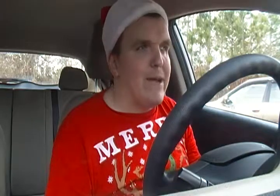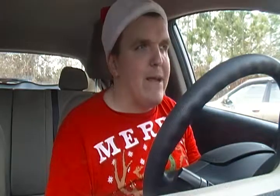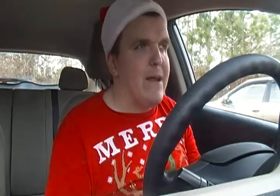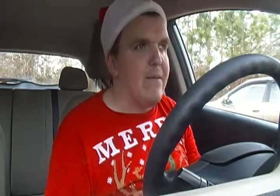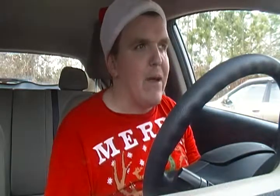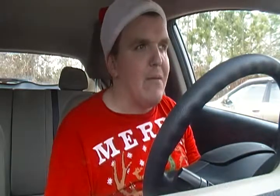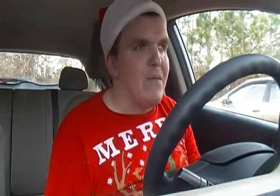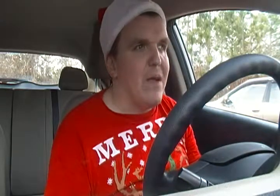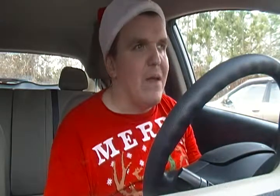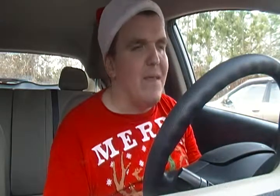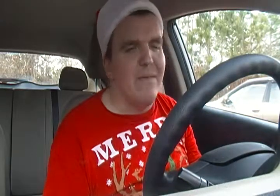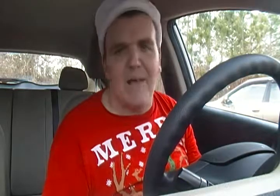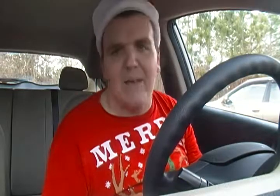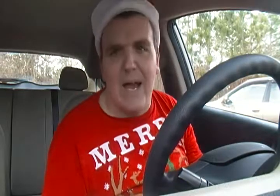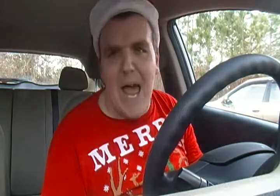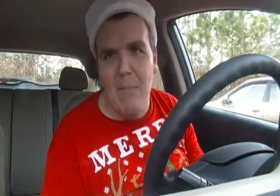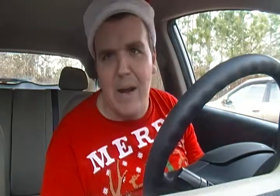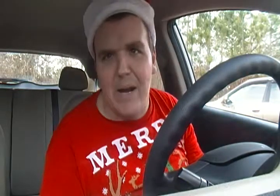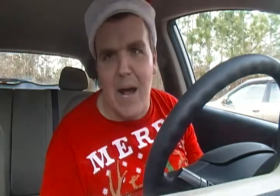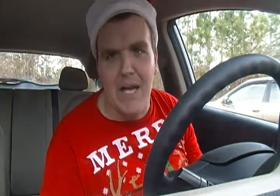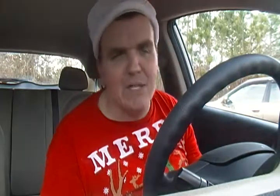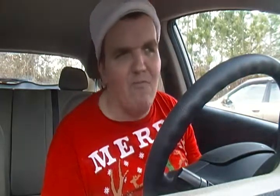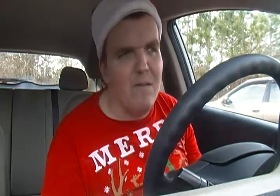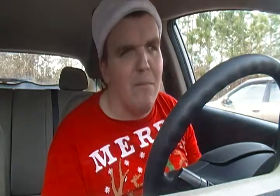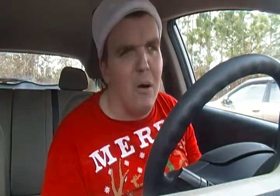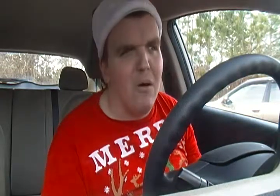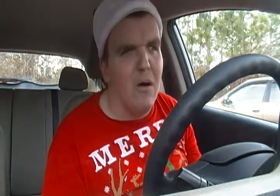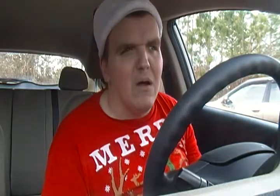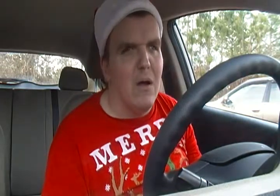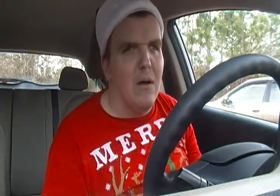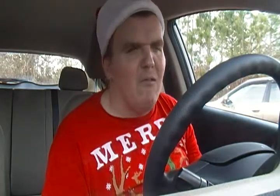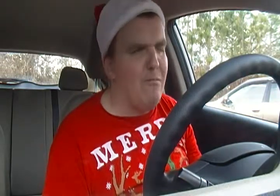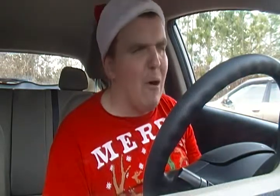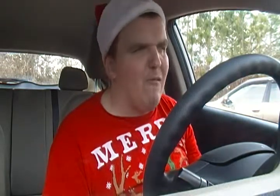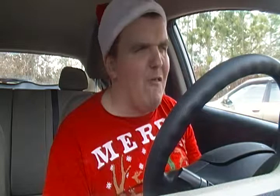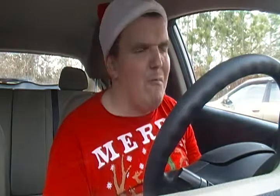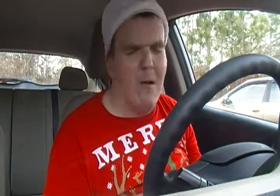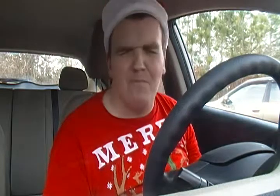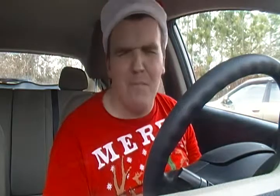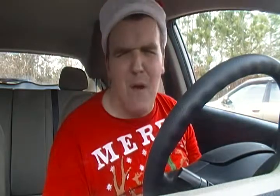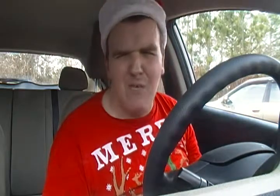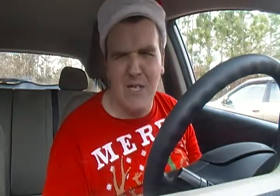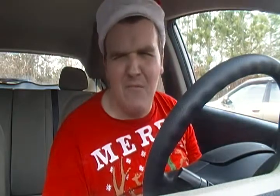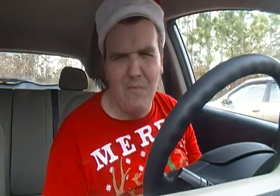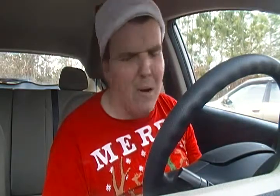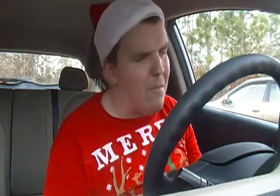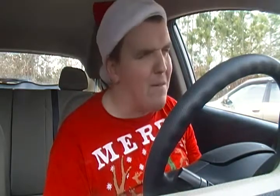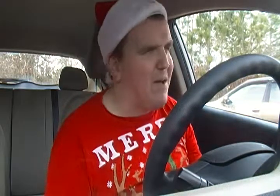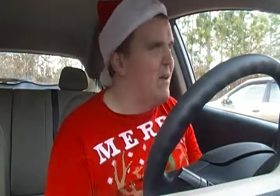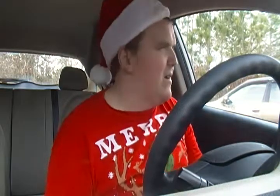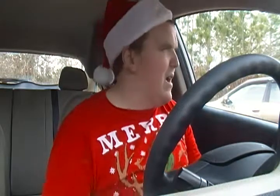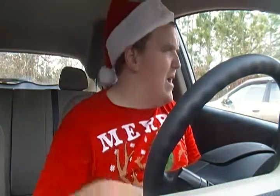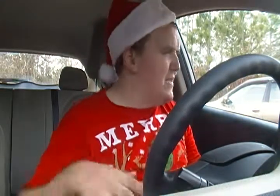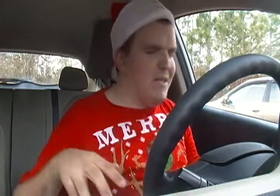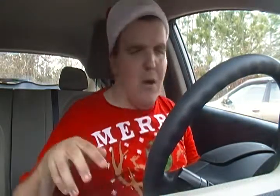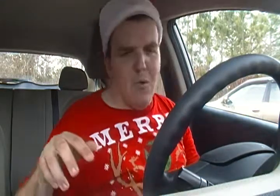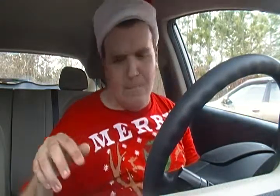blanking he's like and then santa's like how about a nice football football football what's a football and so